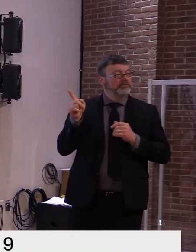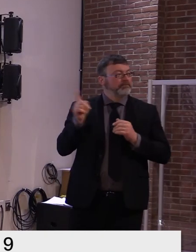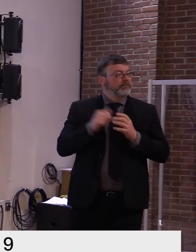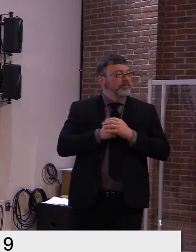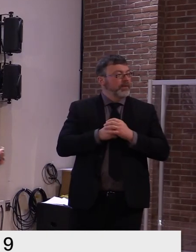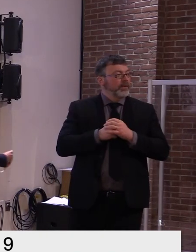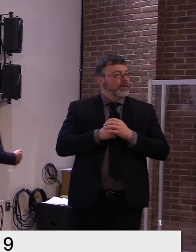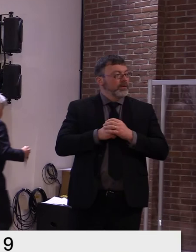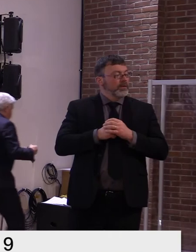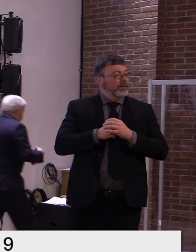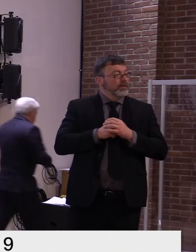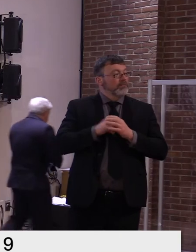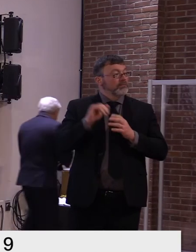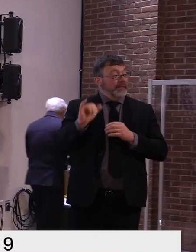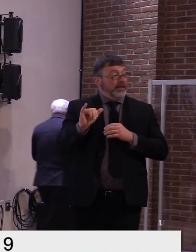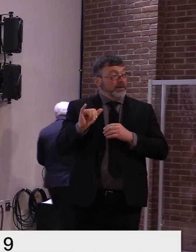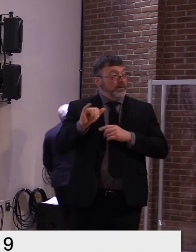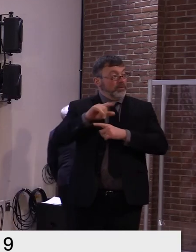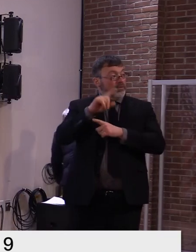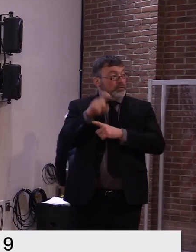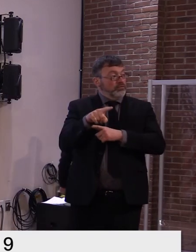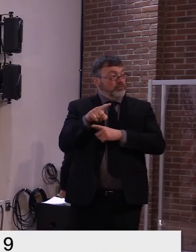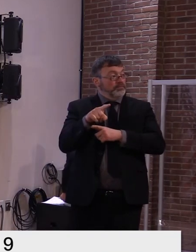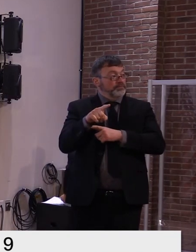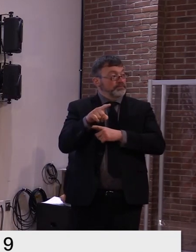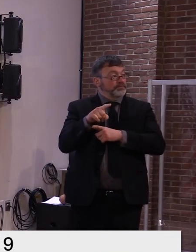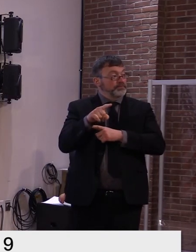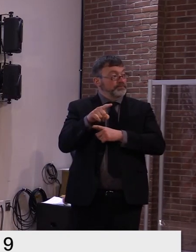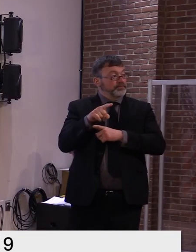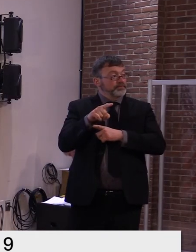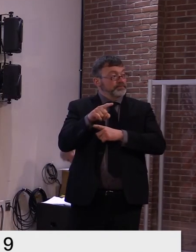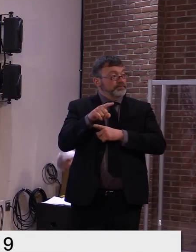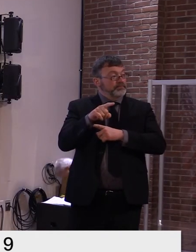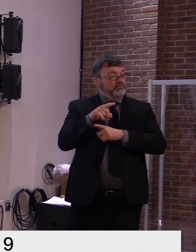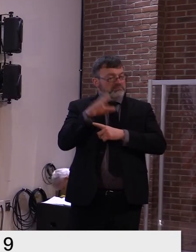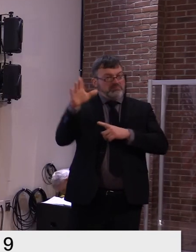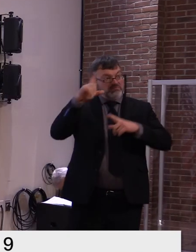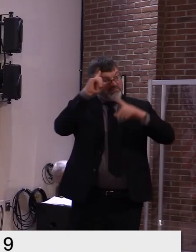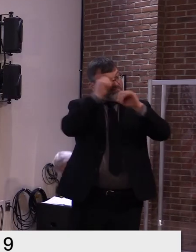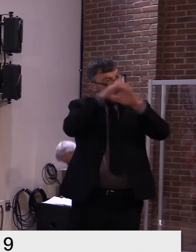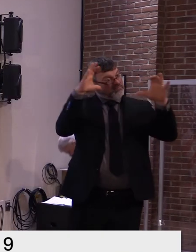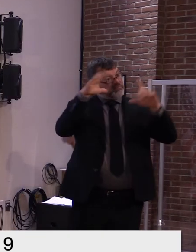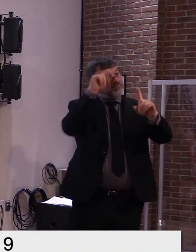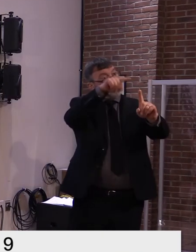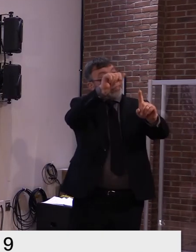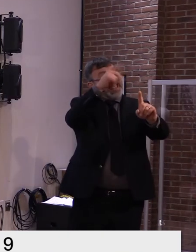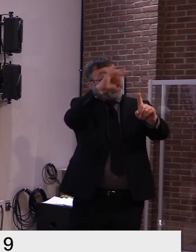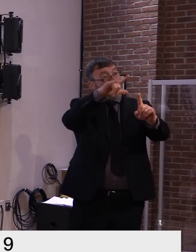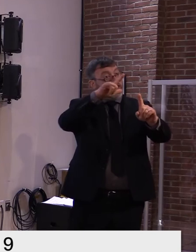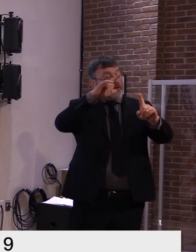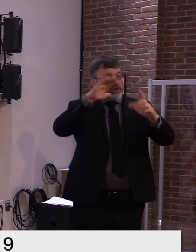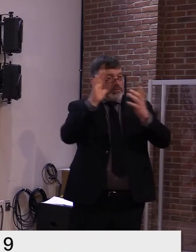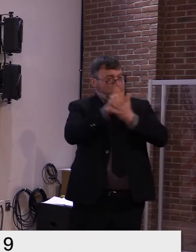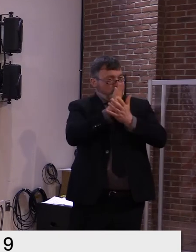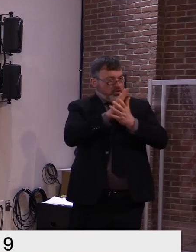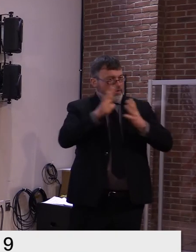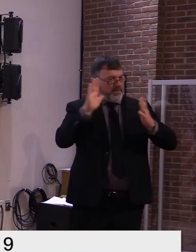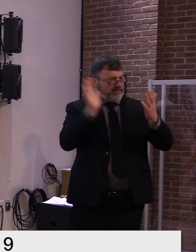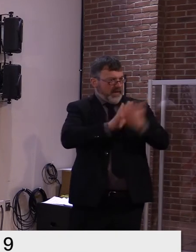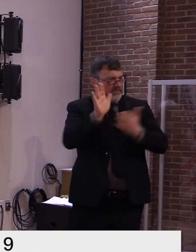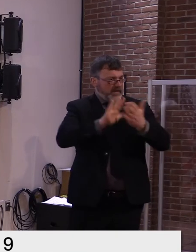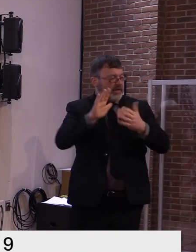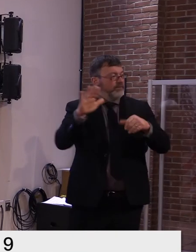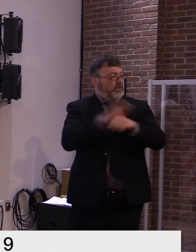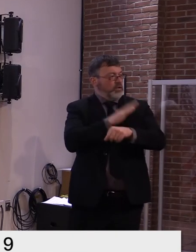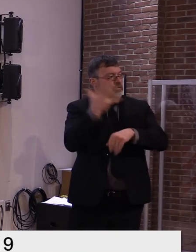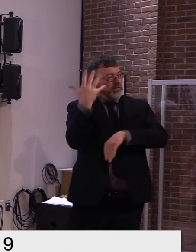meet April's in-person schooling goal, has there been any consideration for possibly altering